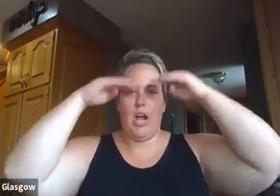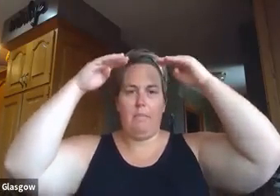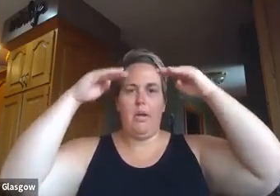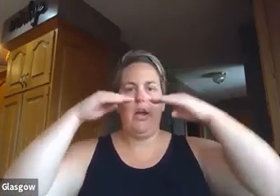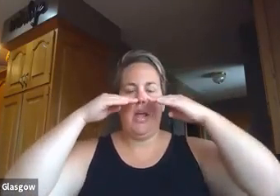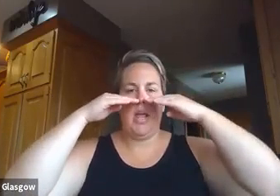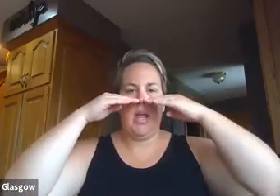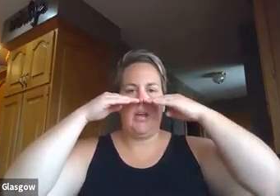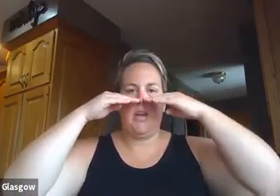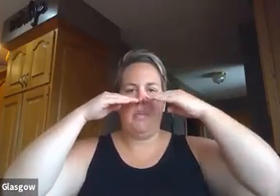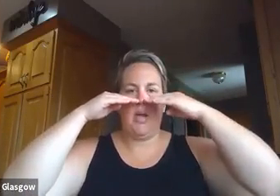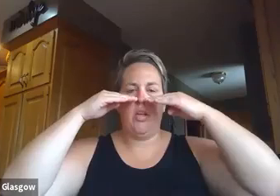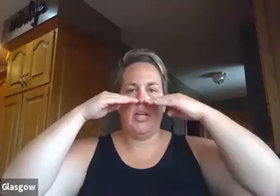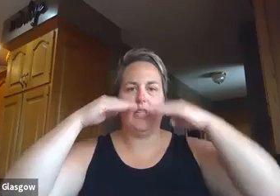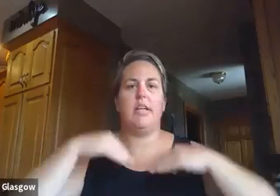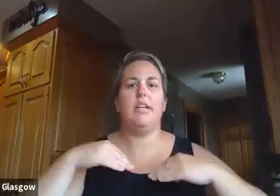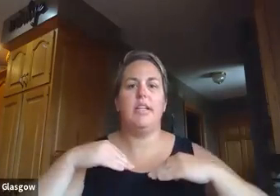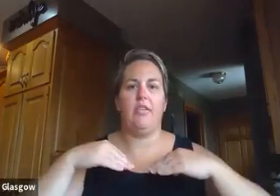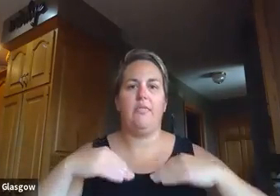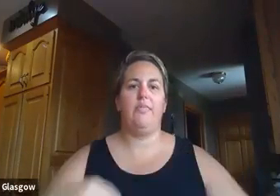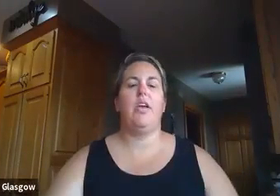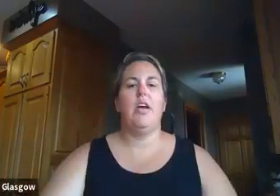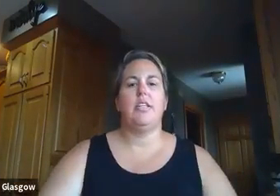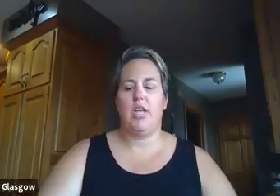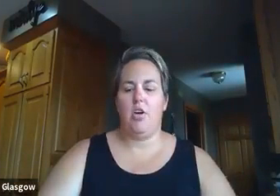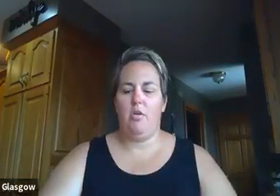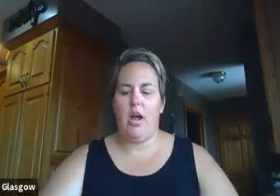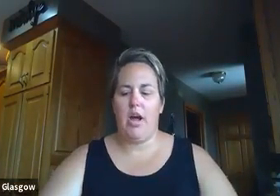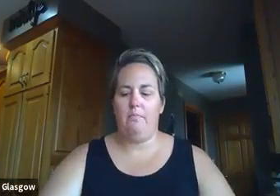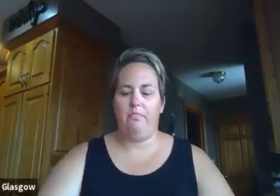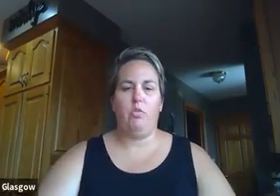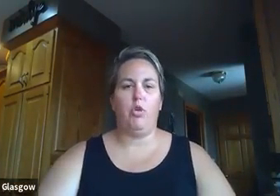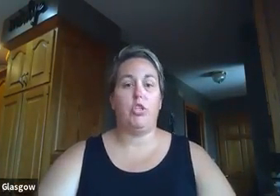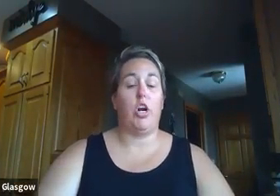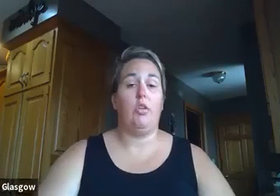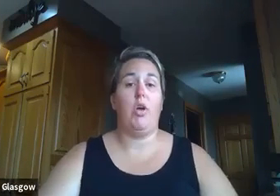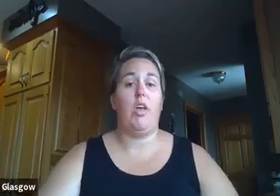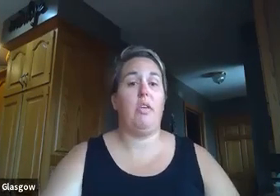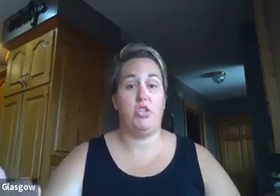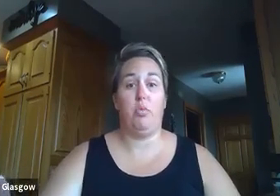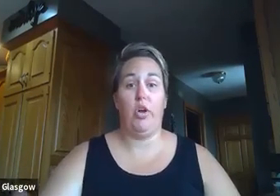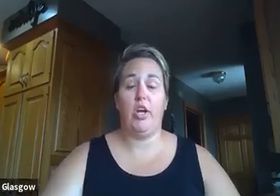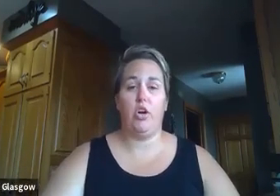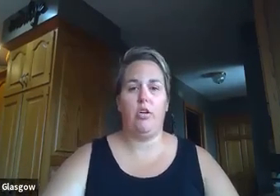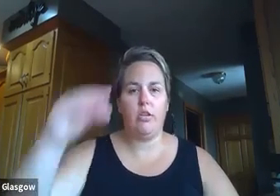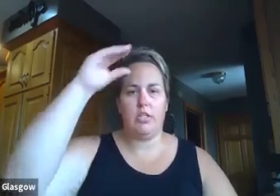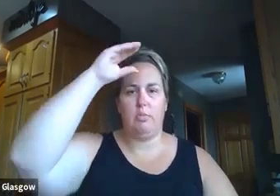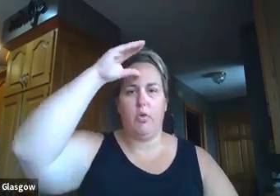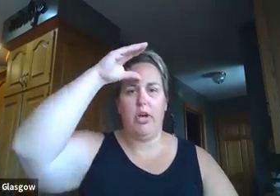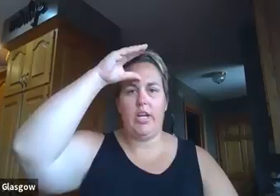up, and female is down. So we'll start with just boy and girl. So boy is just